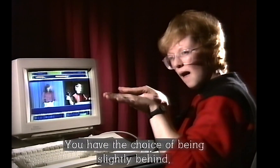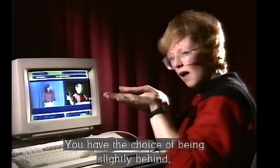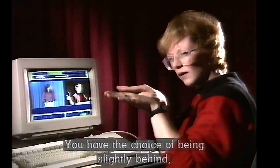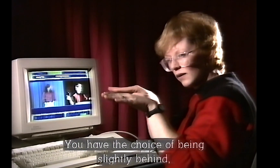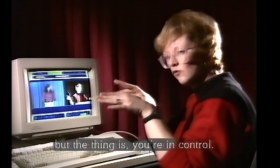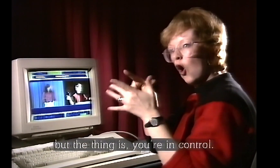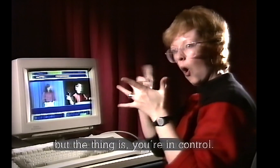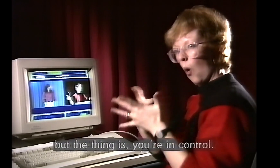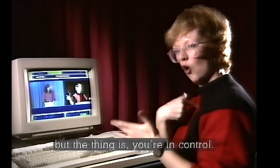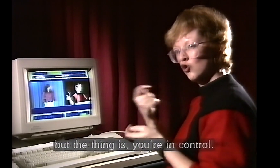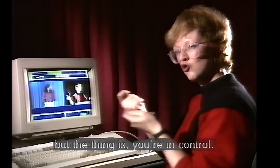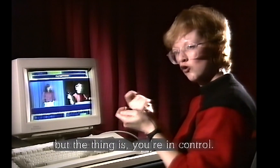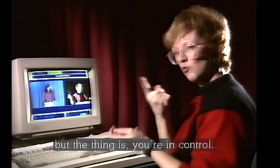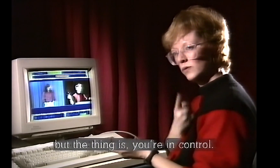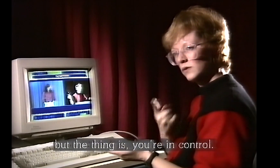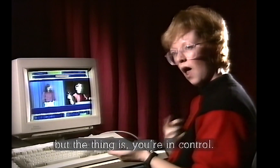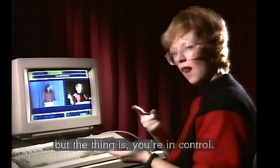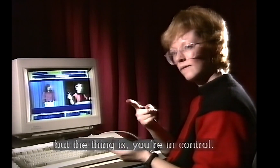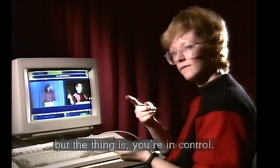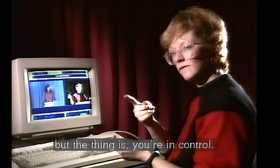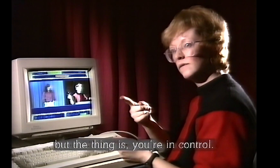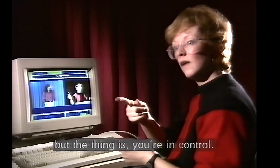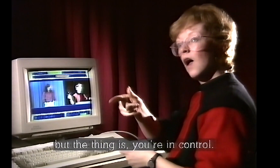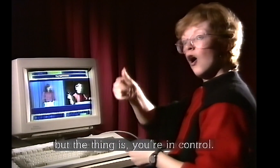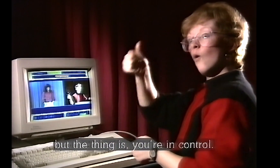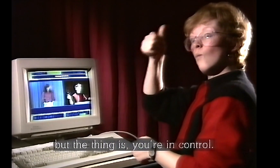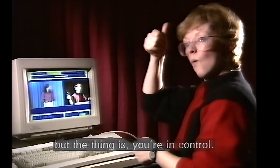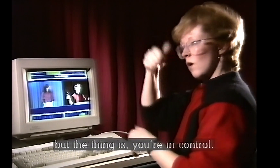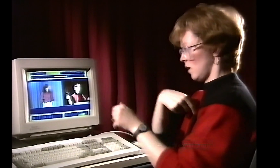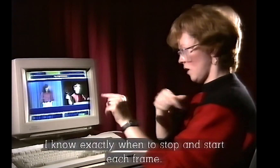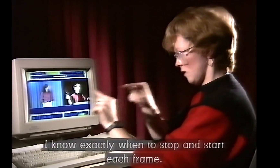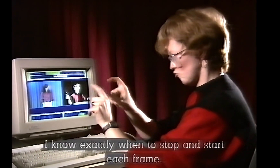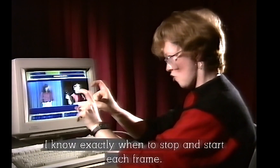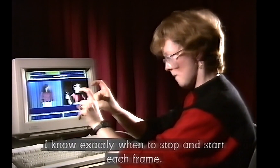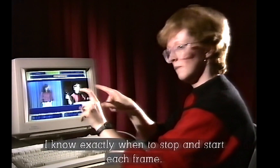them simultaneously I must lock the frames together first.